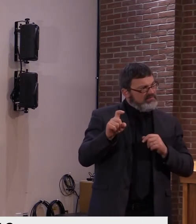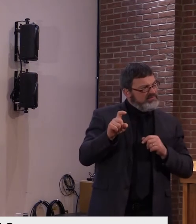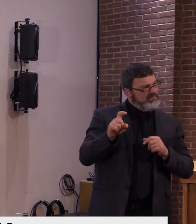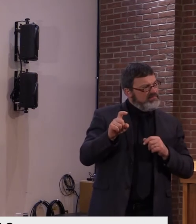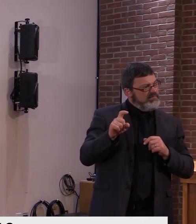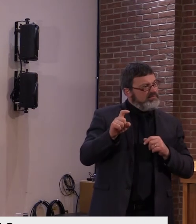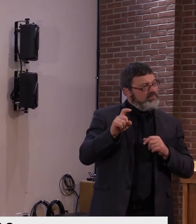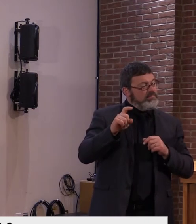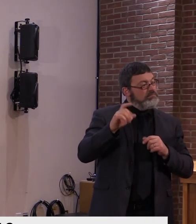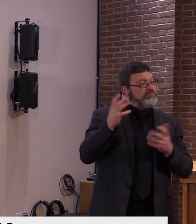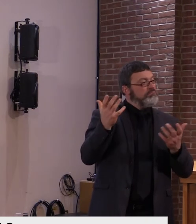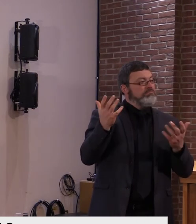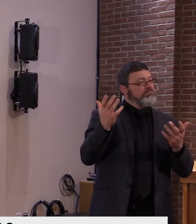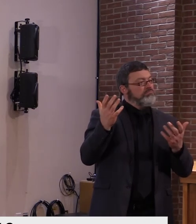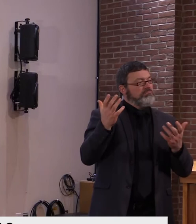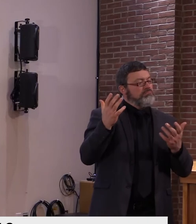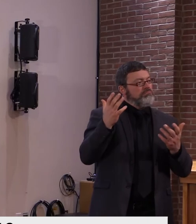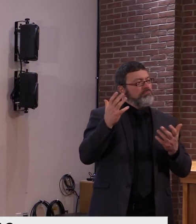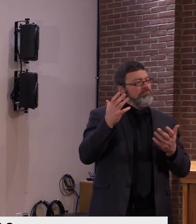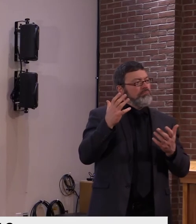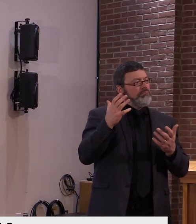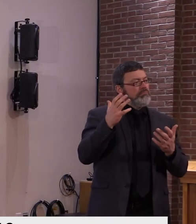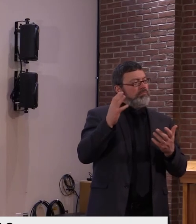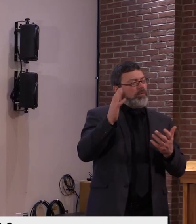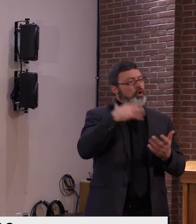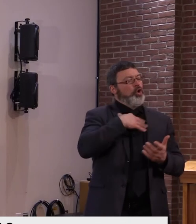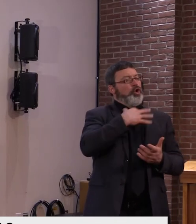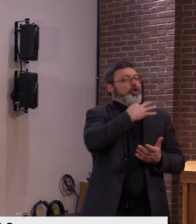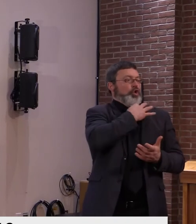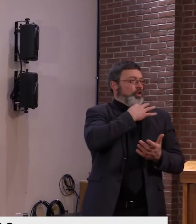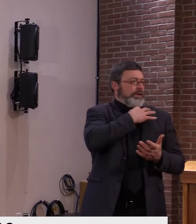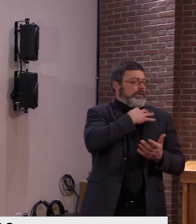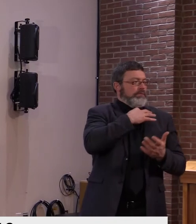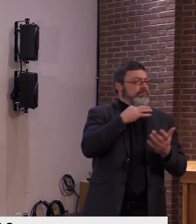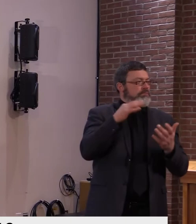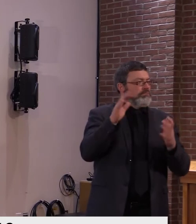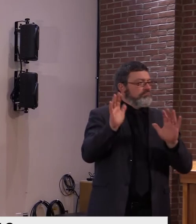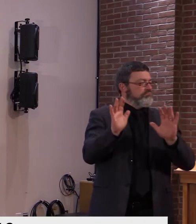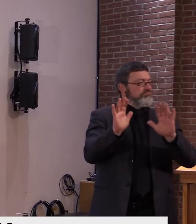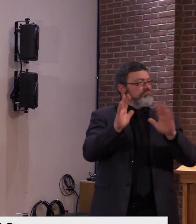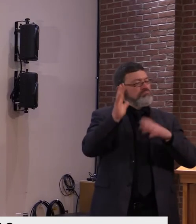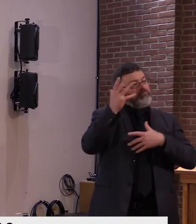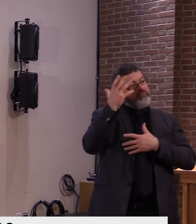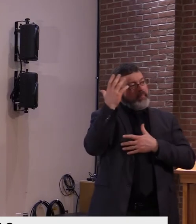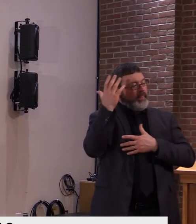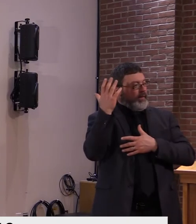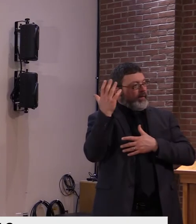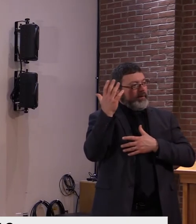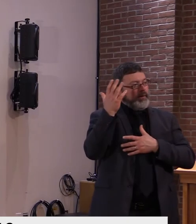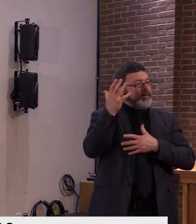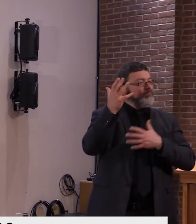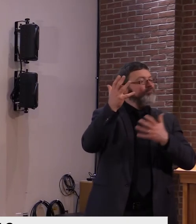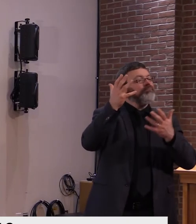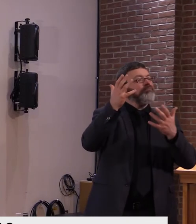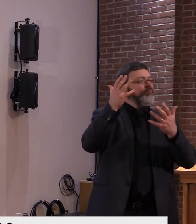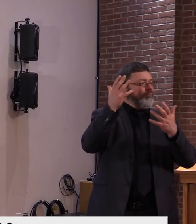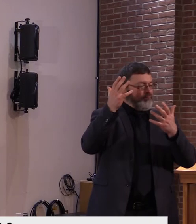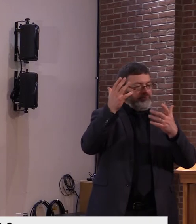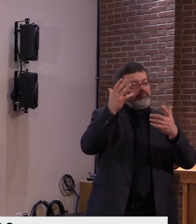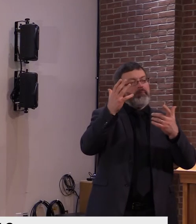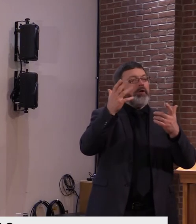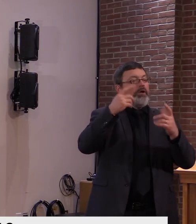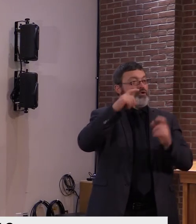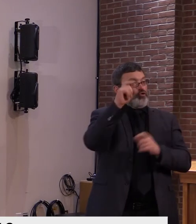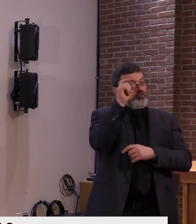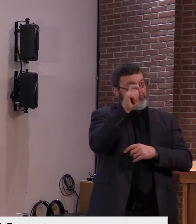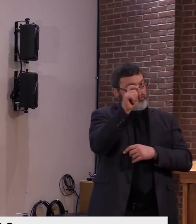or encouraging businesses to see if they can find employees to volunteer to get tested on a rotating